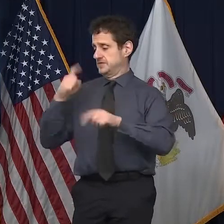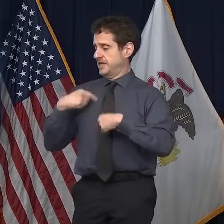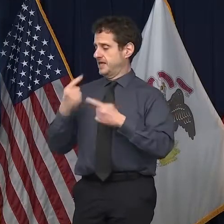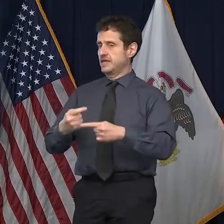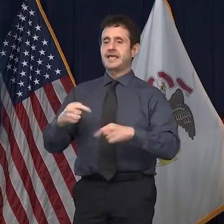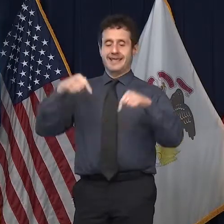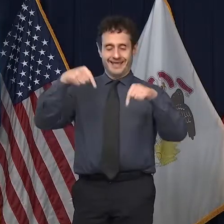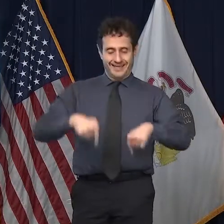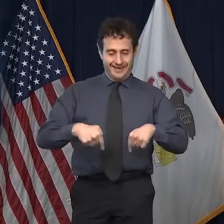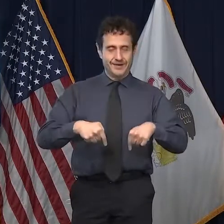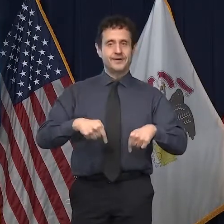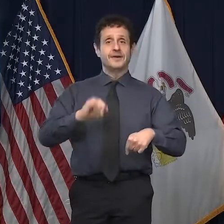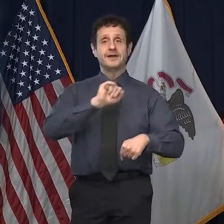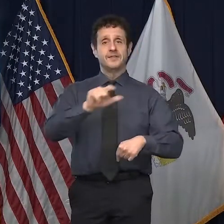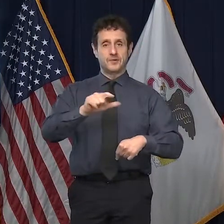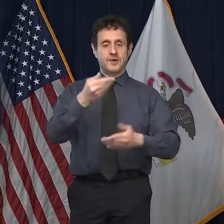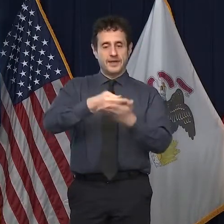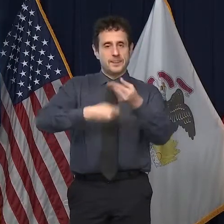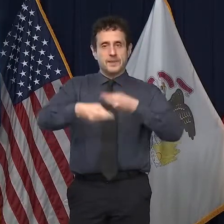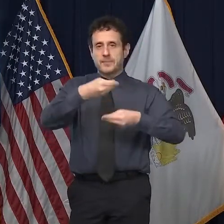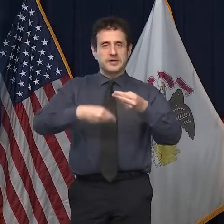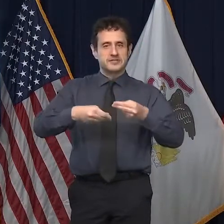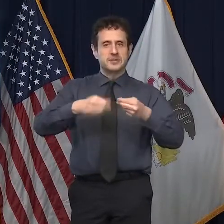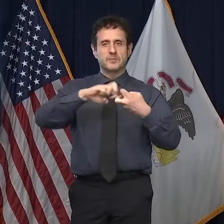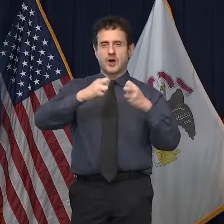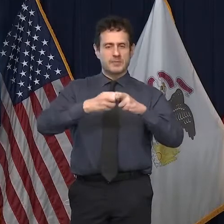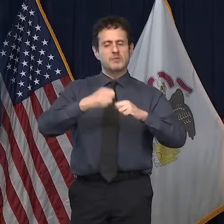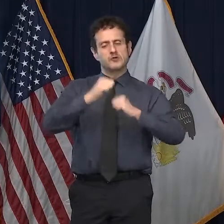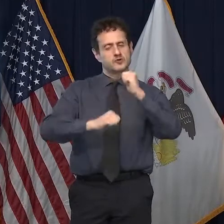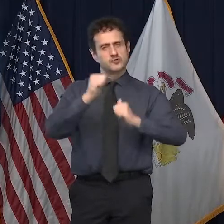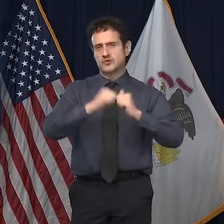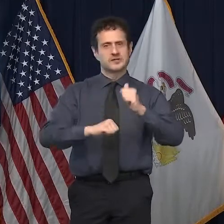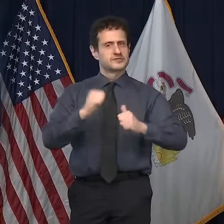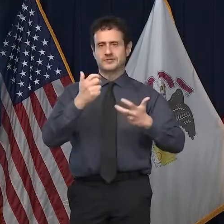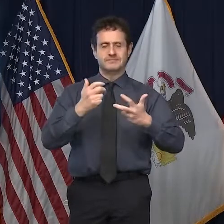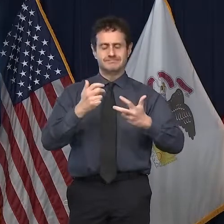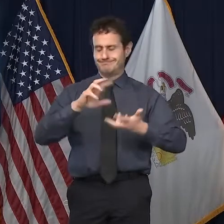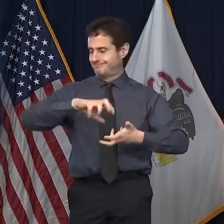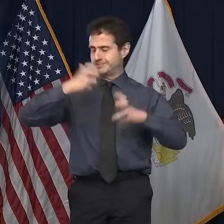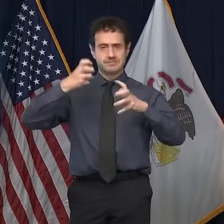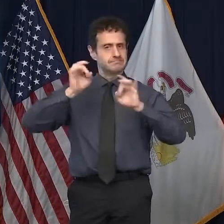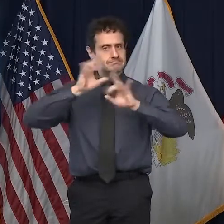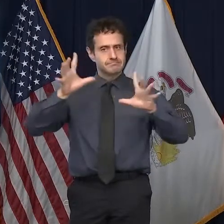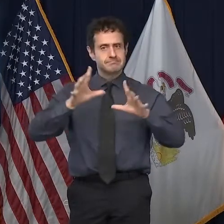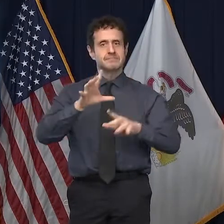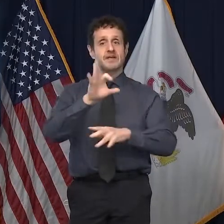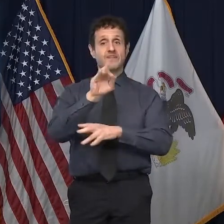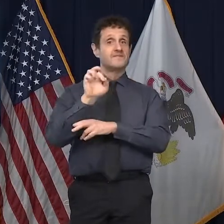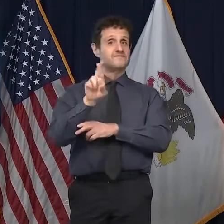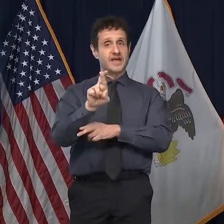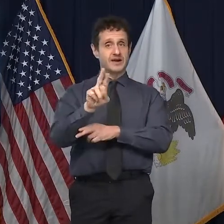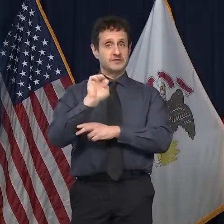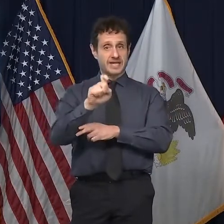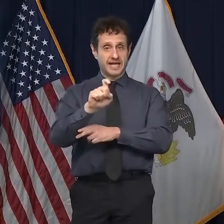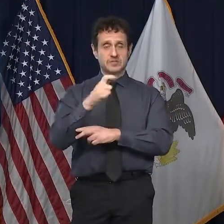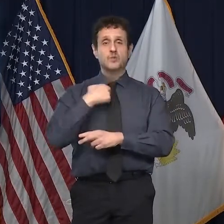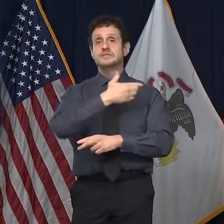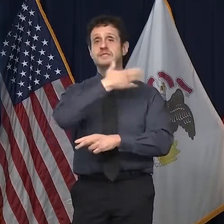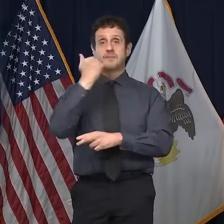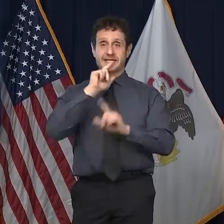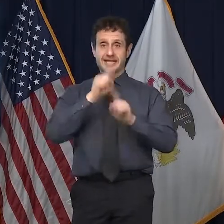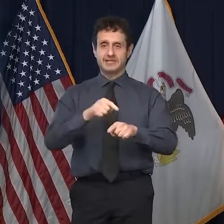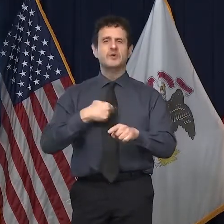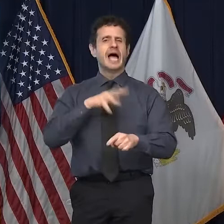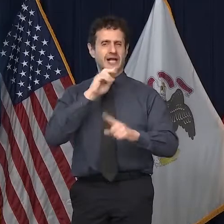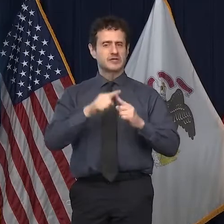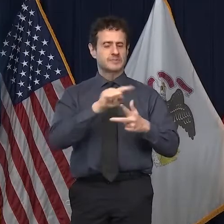budget problem in the state of Illinois, and that needs to be solved, and the fair tax was the best solution among three that I talked about just a